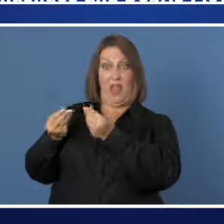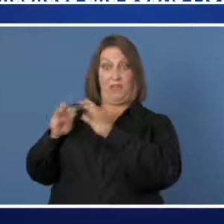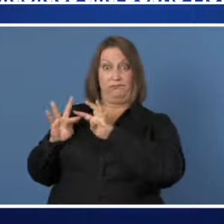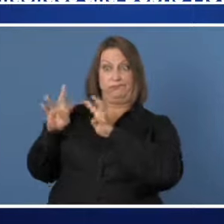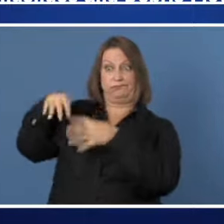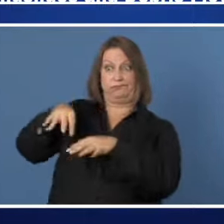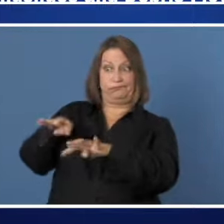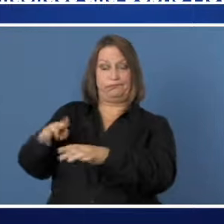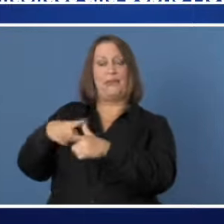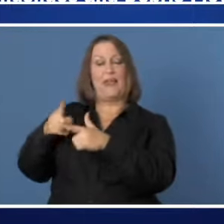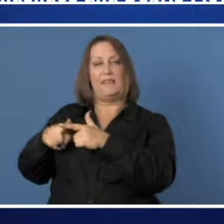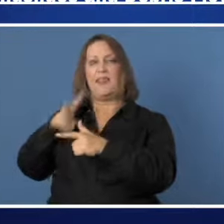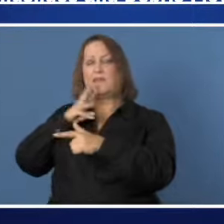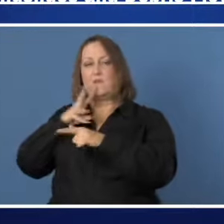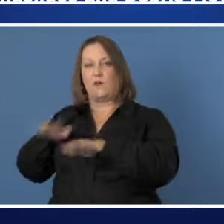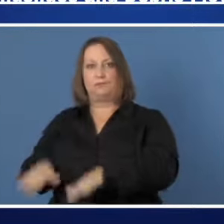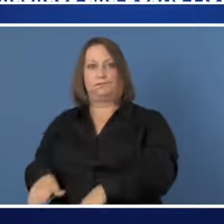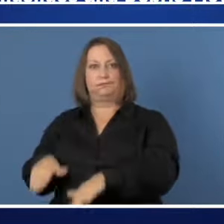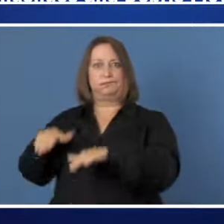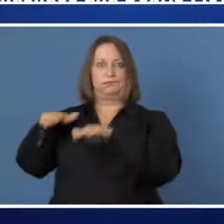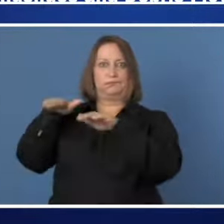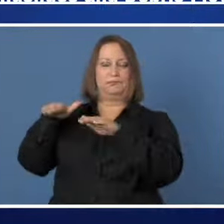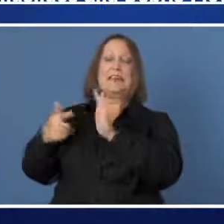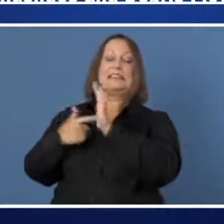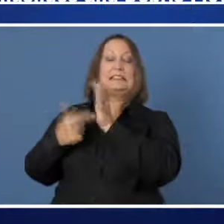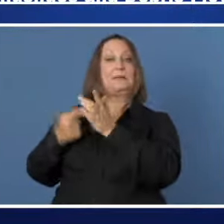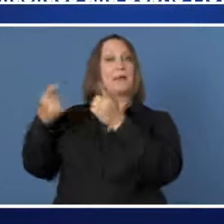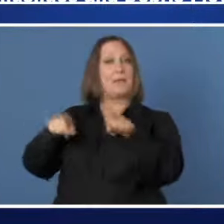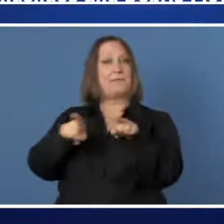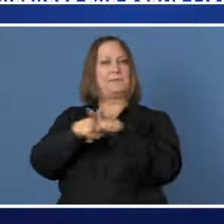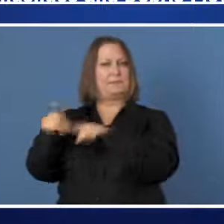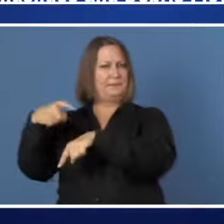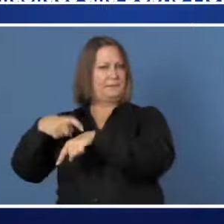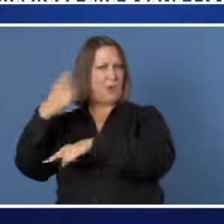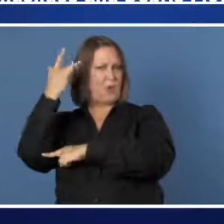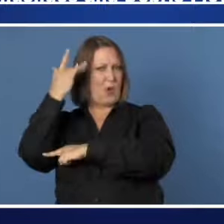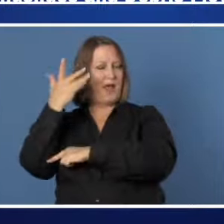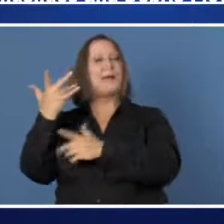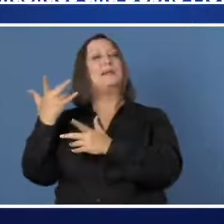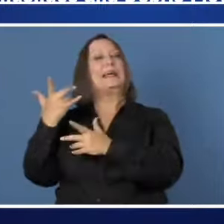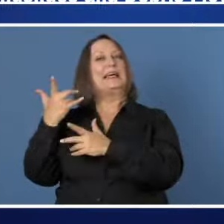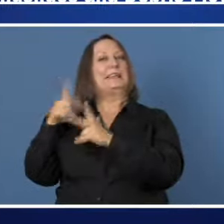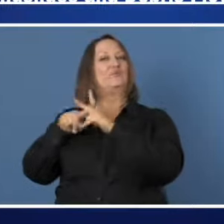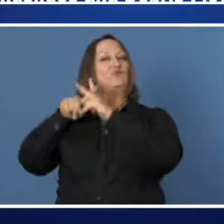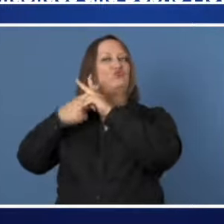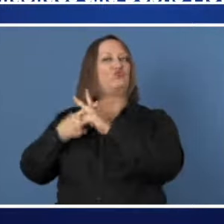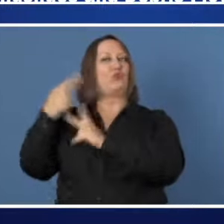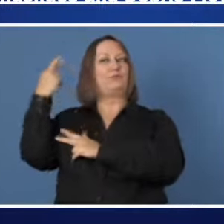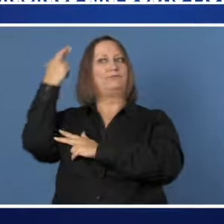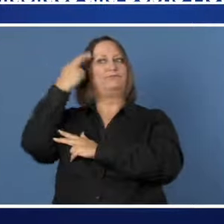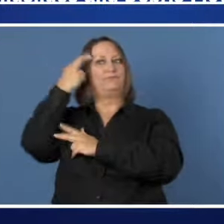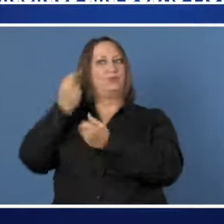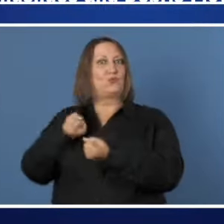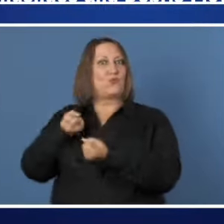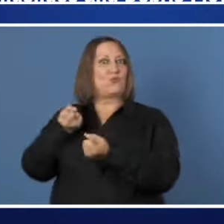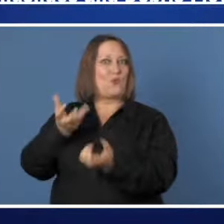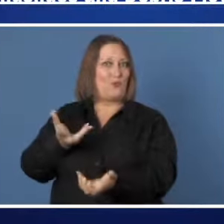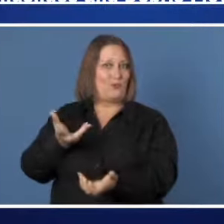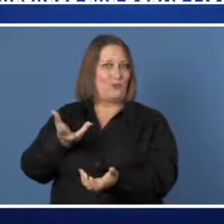Floods sometimes follow landslides and debris flows because they may both be started by the same